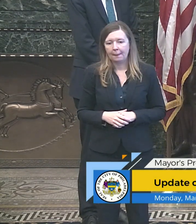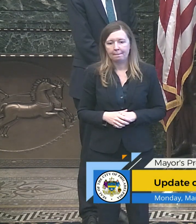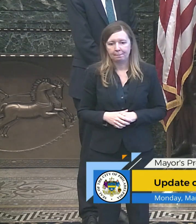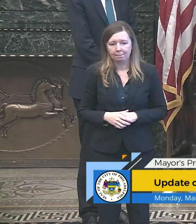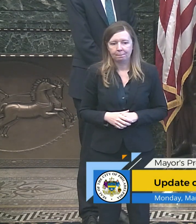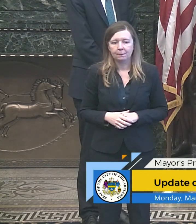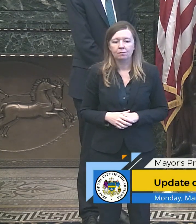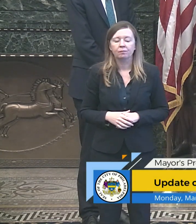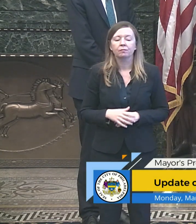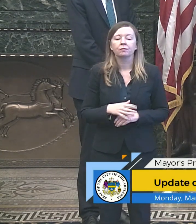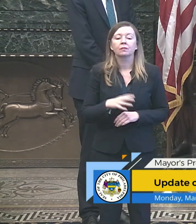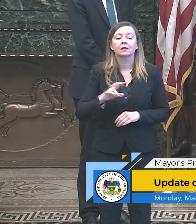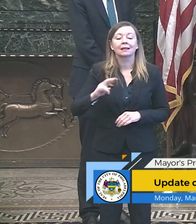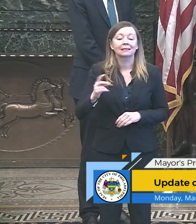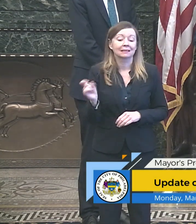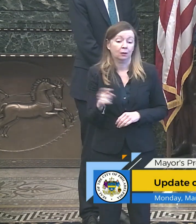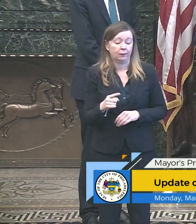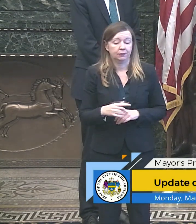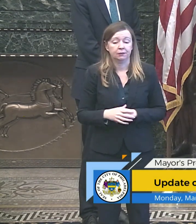Okay, and